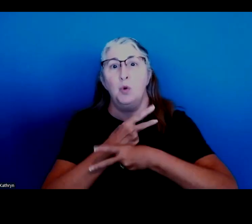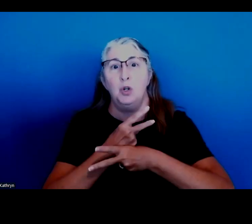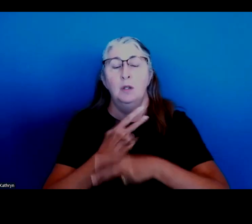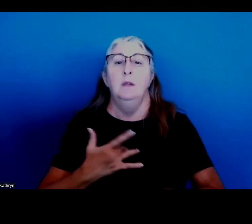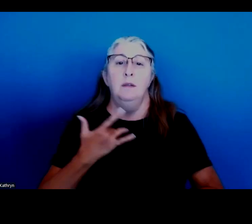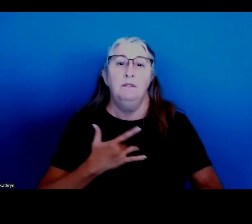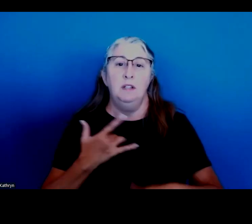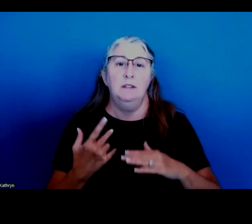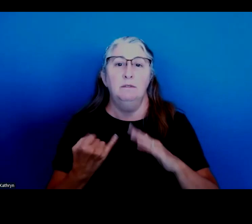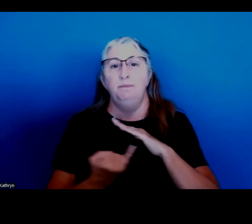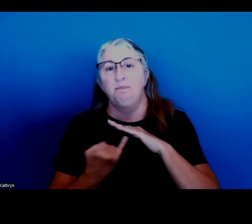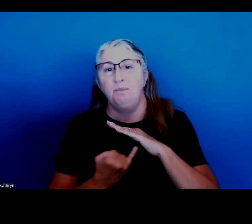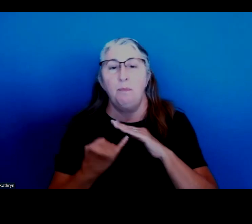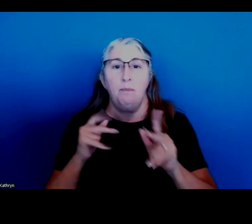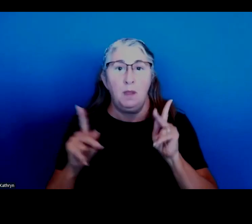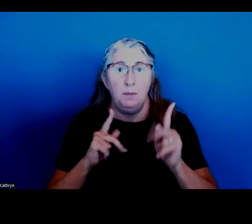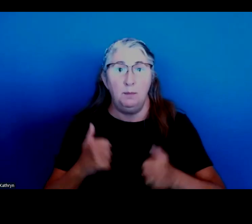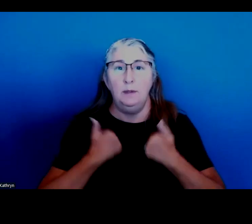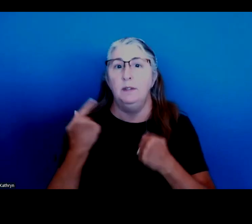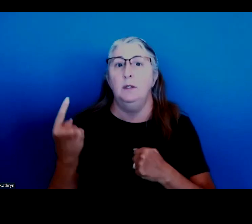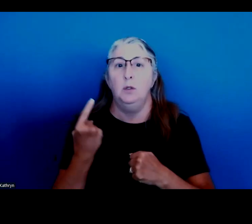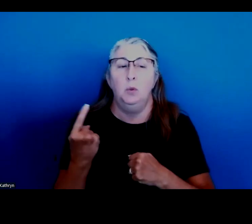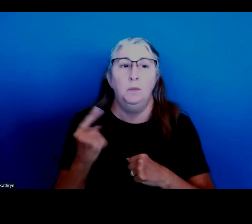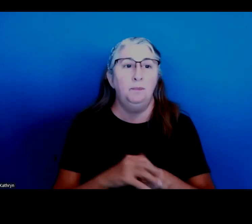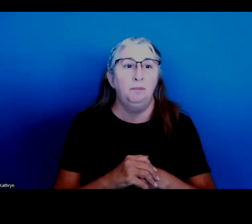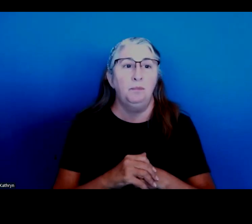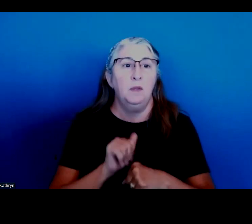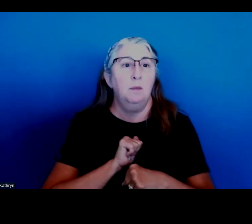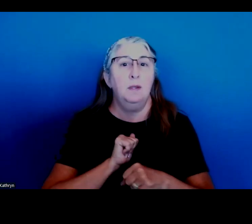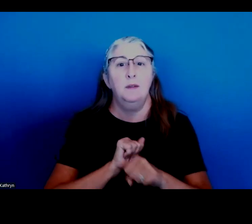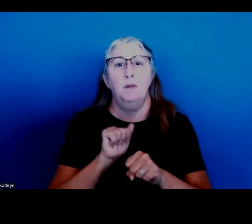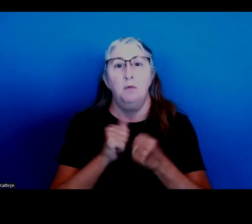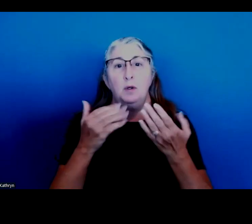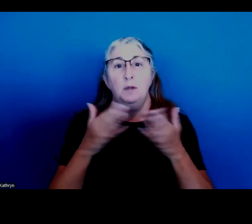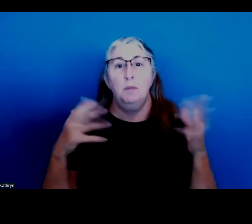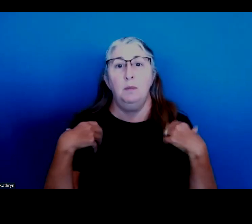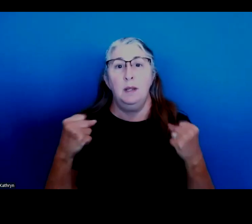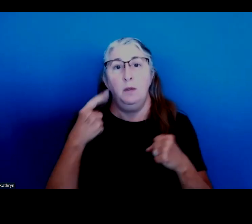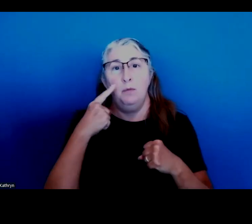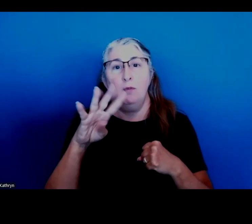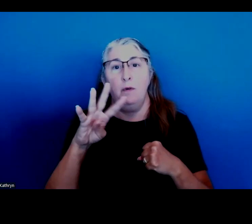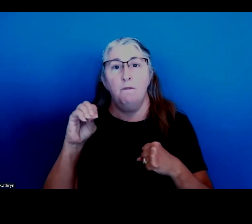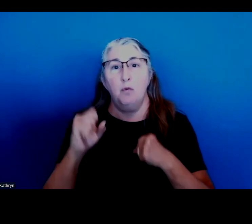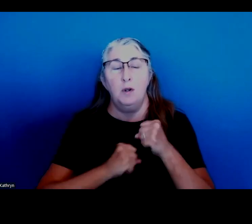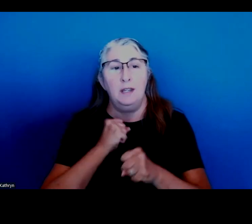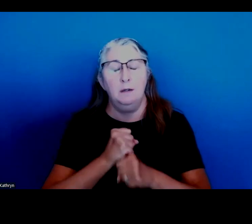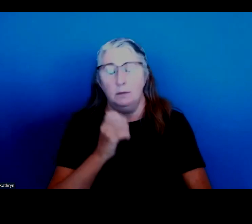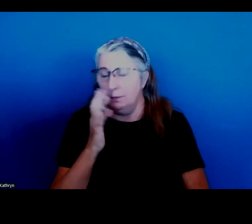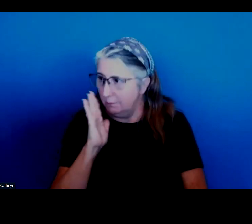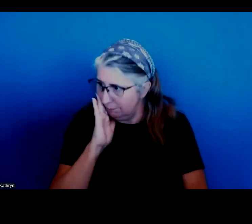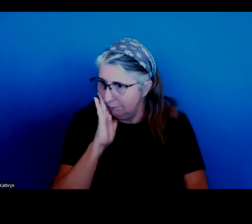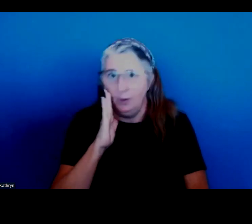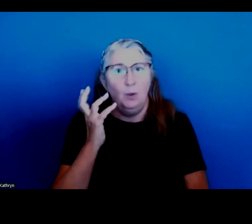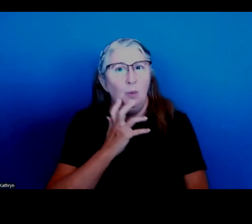isolation for people who are living alone. I've worked in public health for 40 years. Gosh, saying that makes me